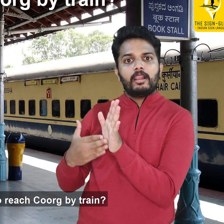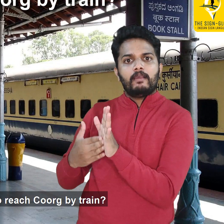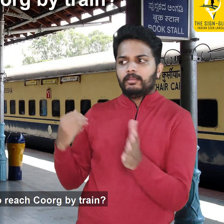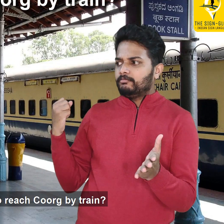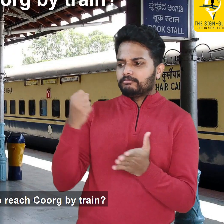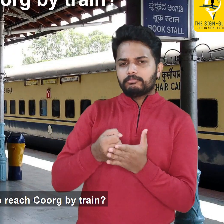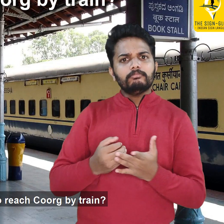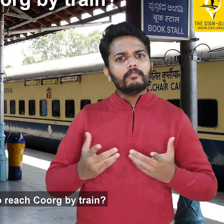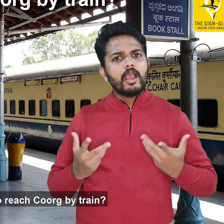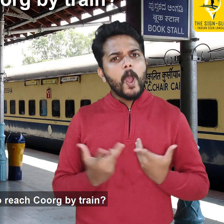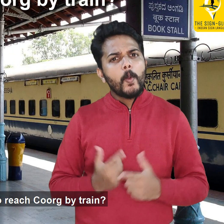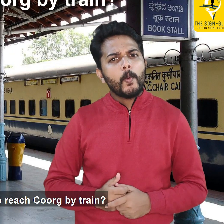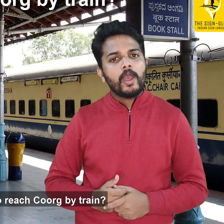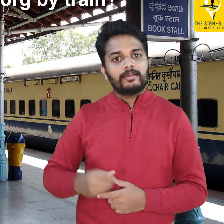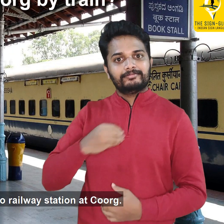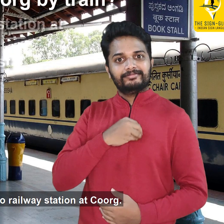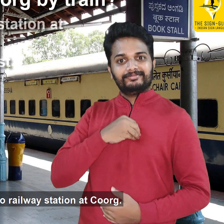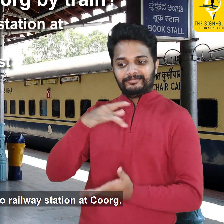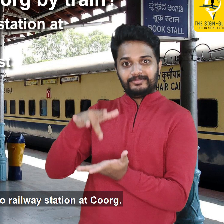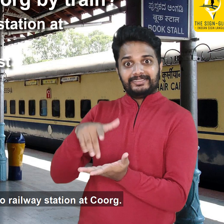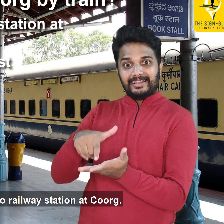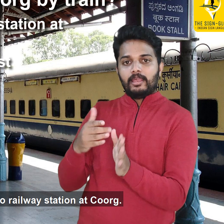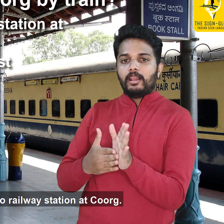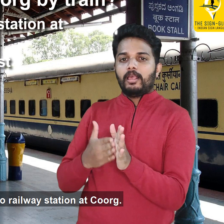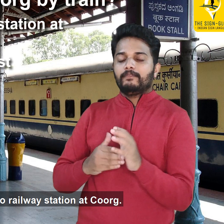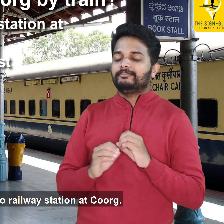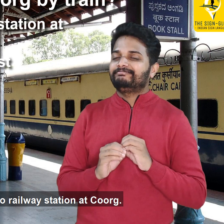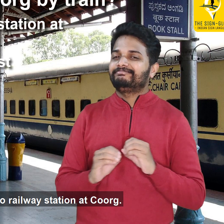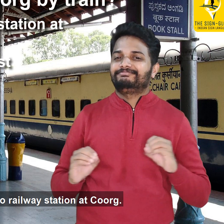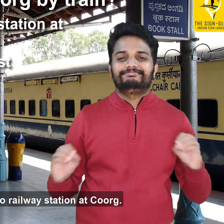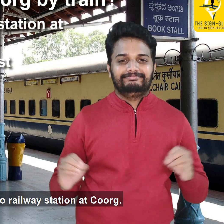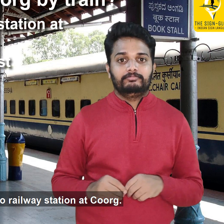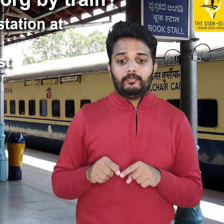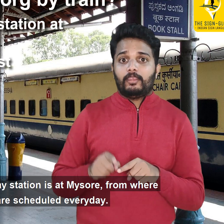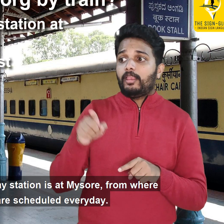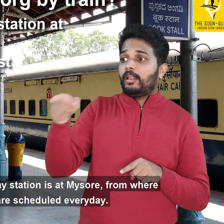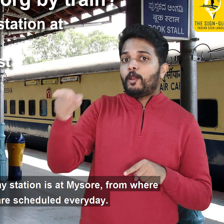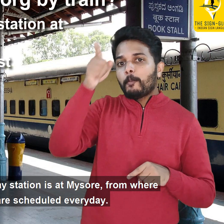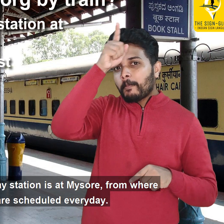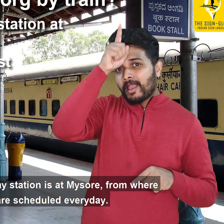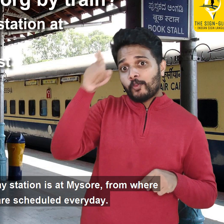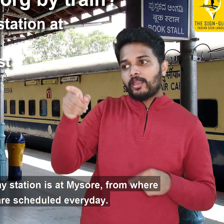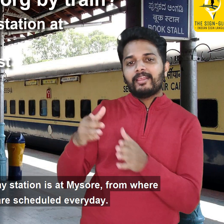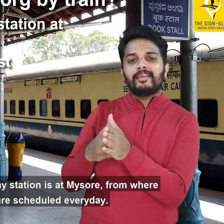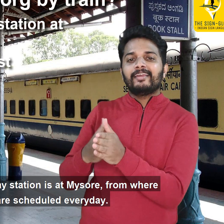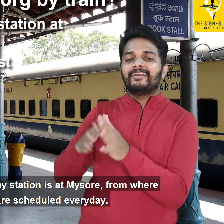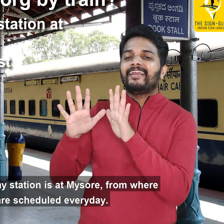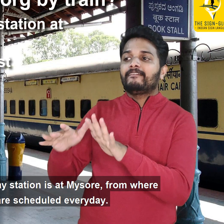How to reach Korg by train? There is no railway station at Korg. The nearest railway station is at